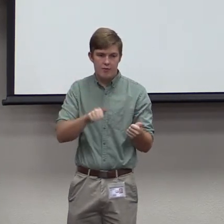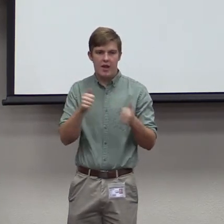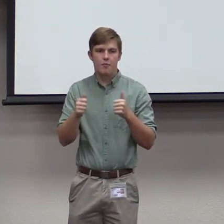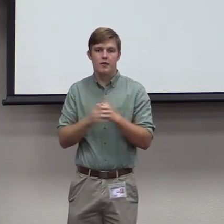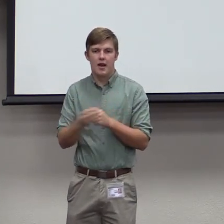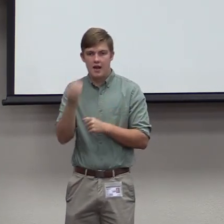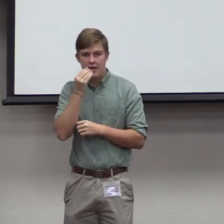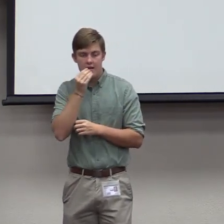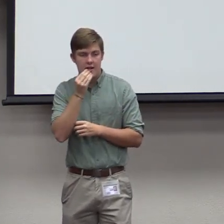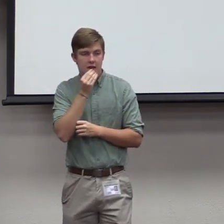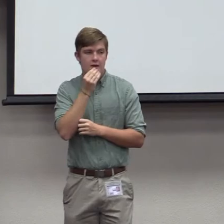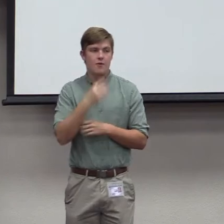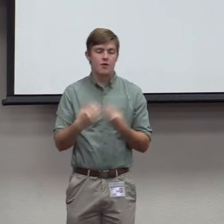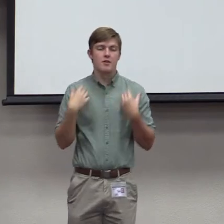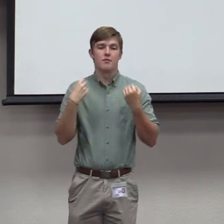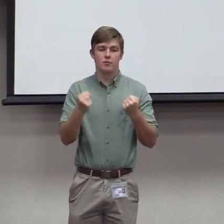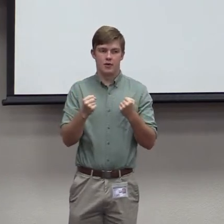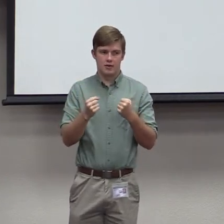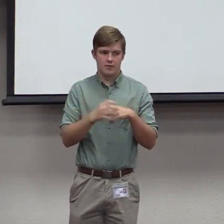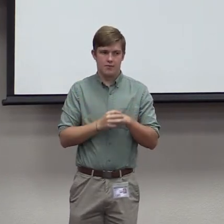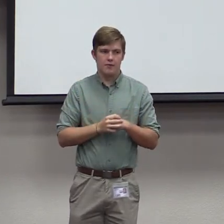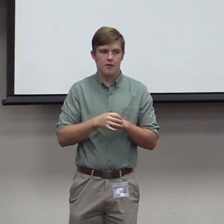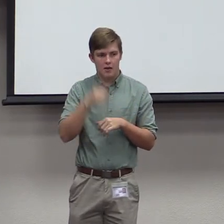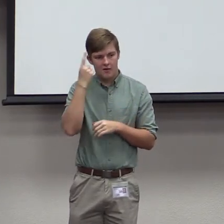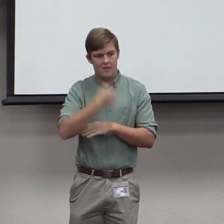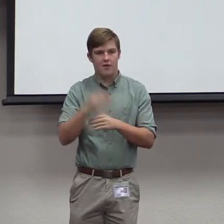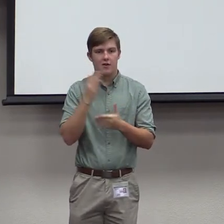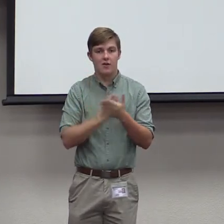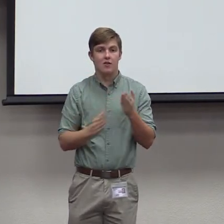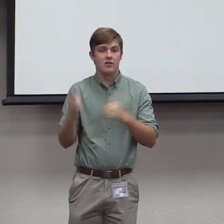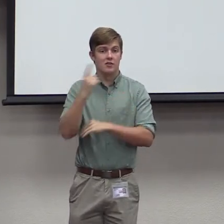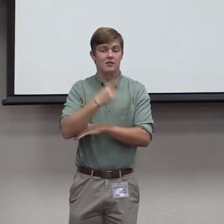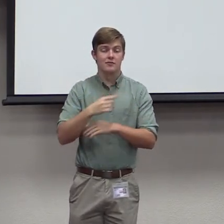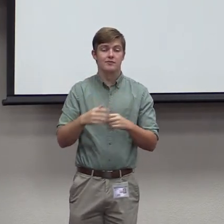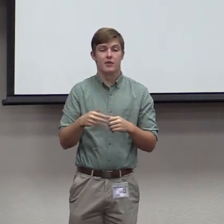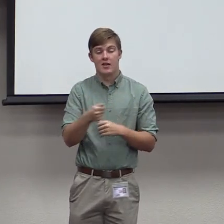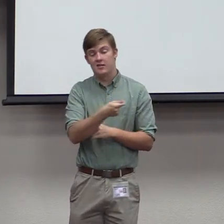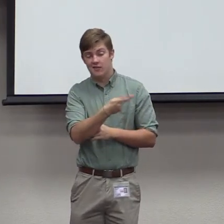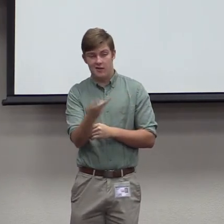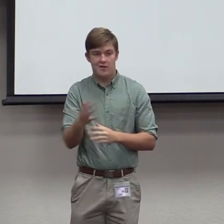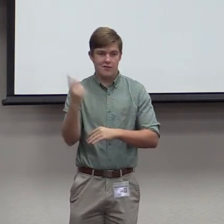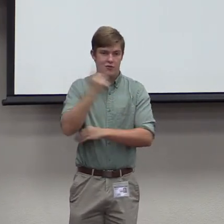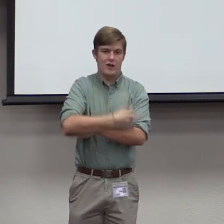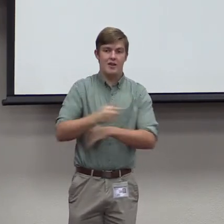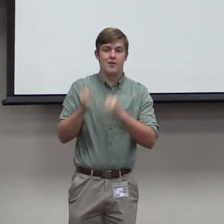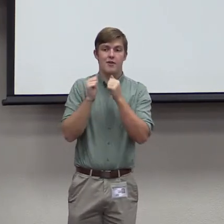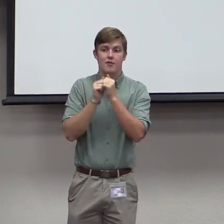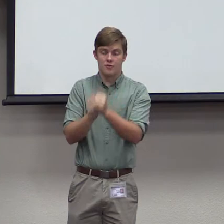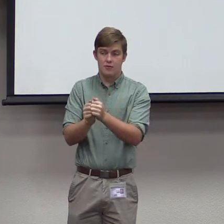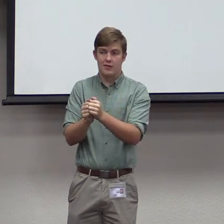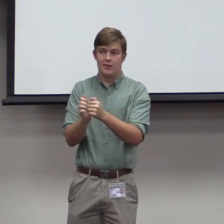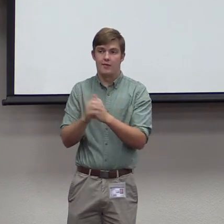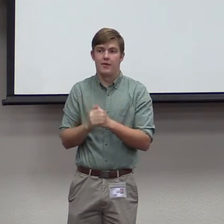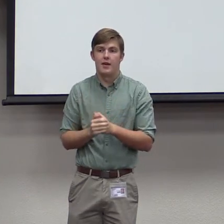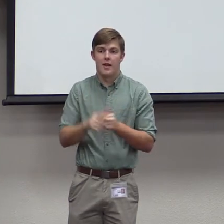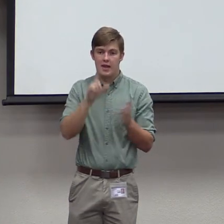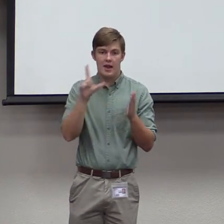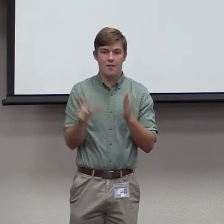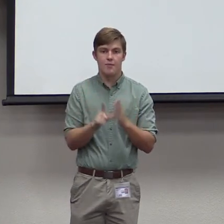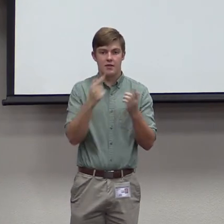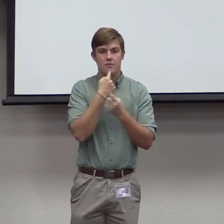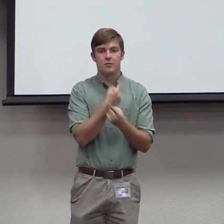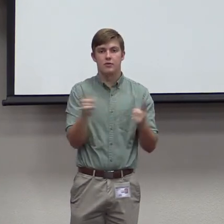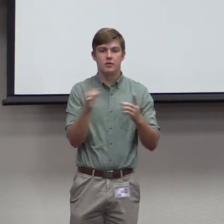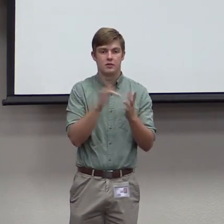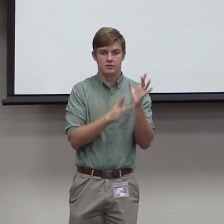he was strengthened. For some days he was with the disciples at Damascus, and immediately he proclaimed Jesus